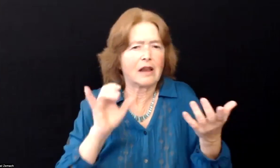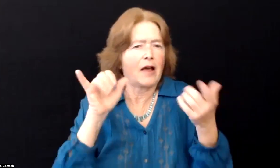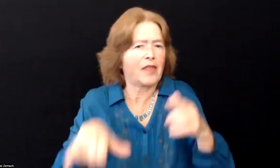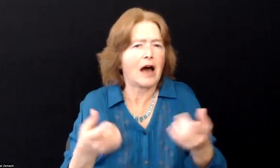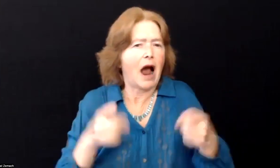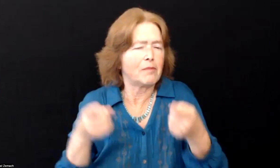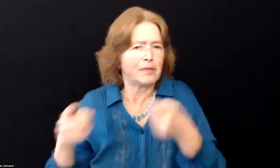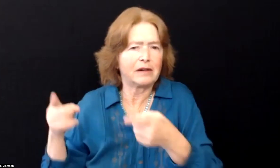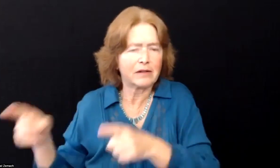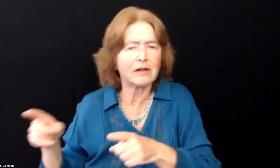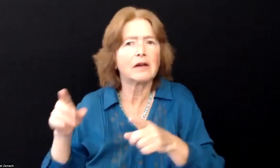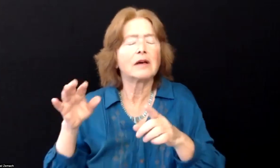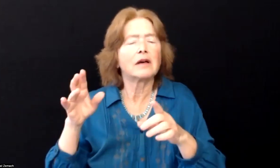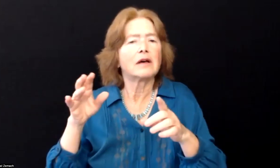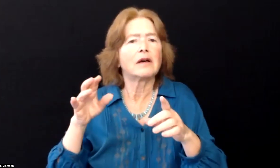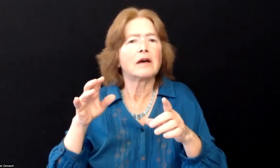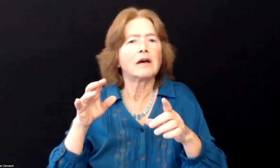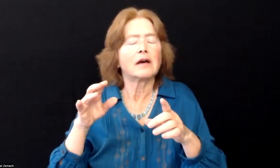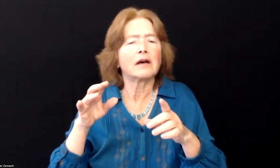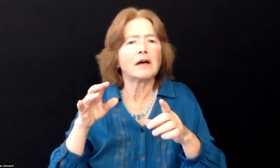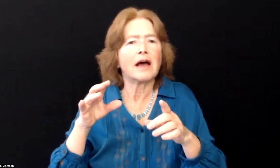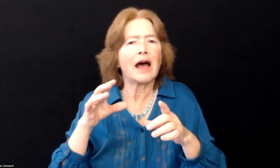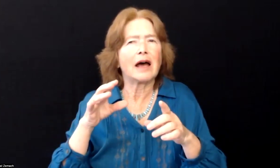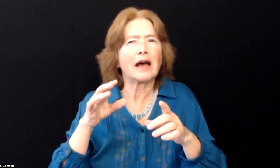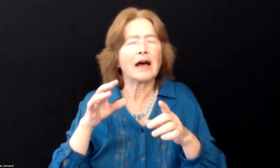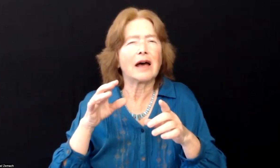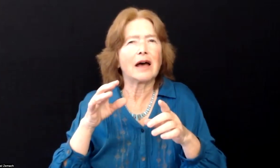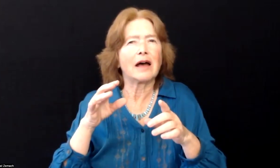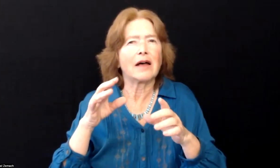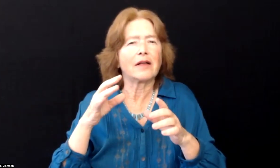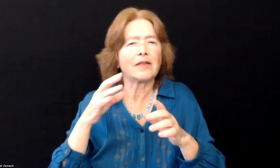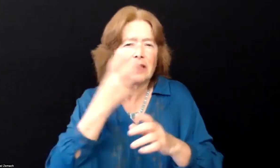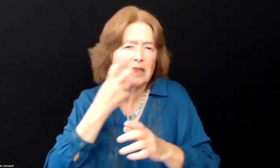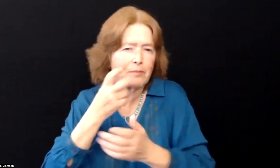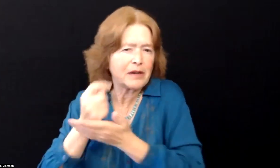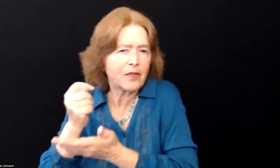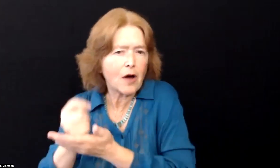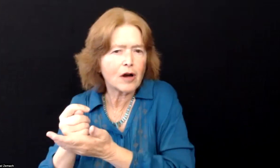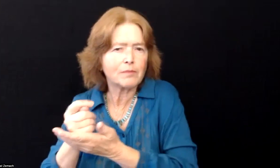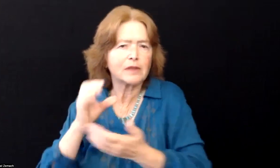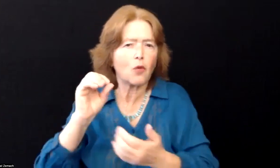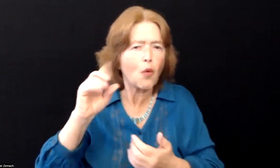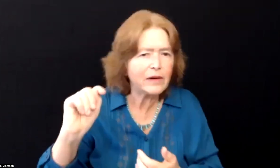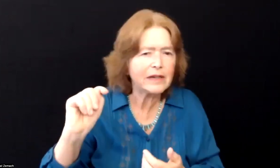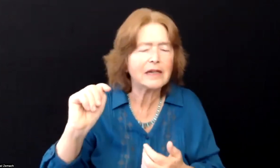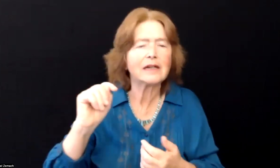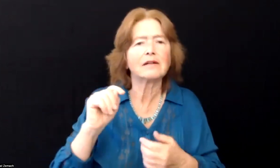There's a lot of incidents like that occurred. The speech therapy, the